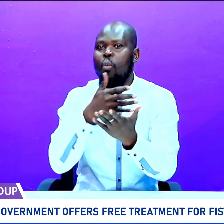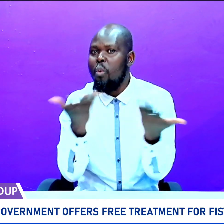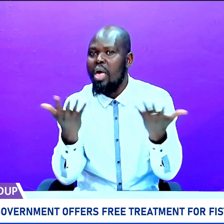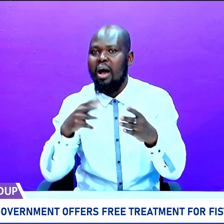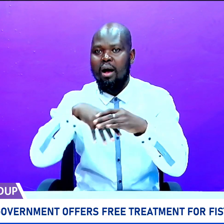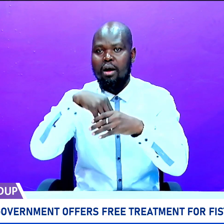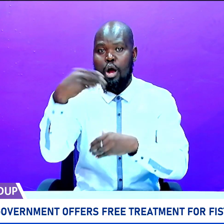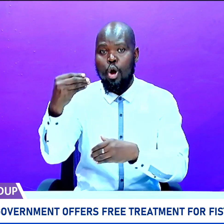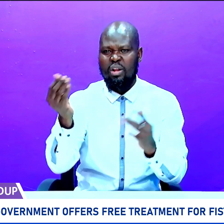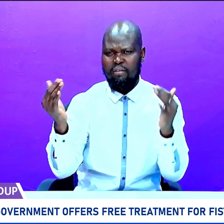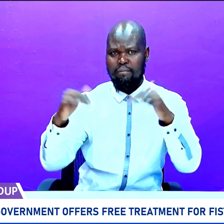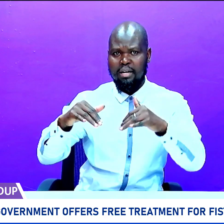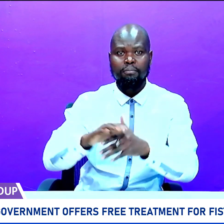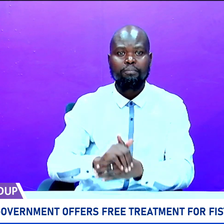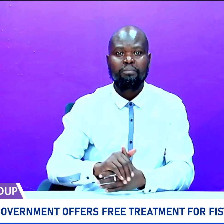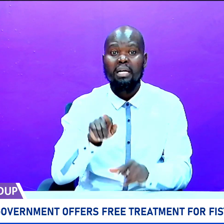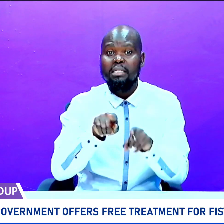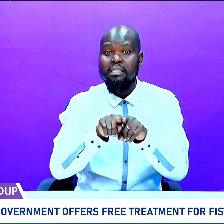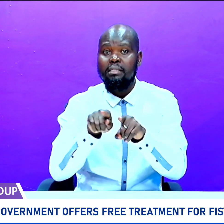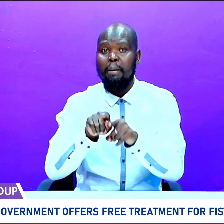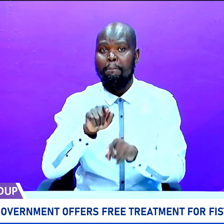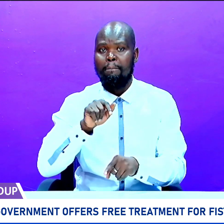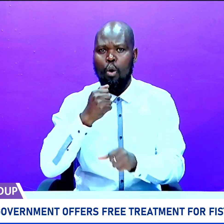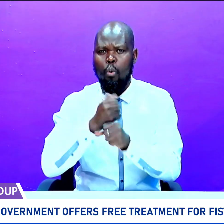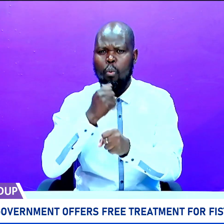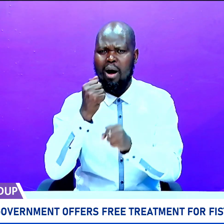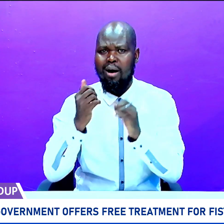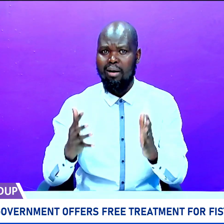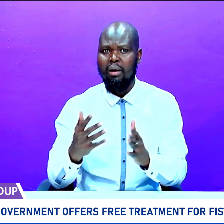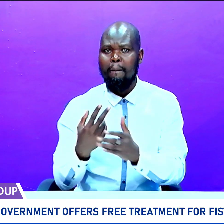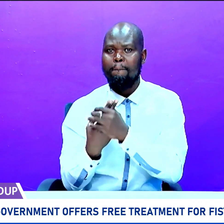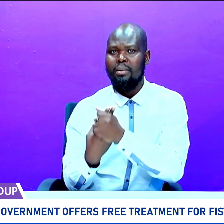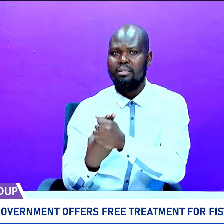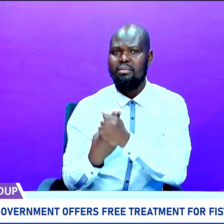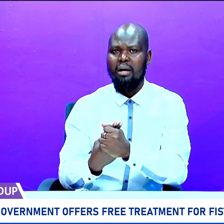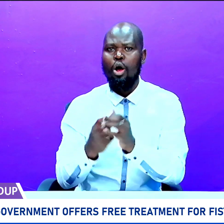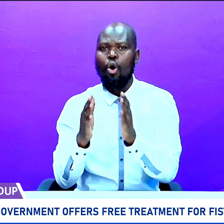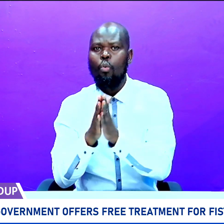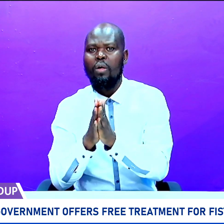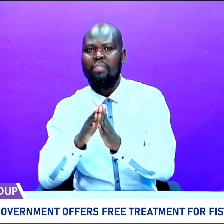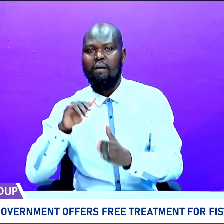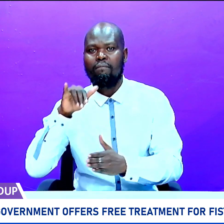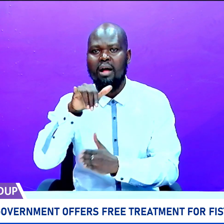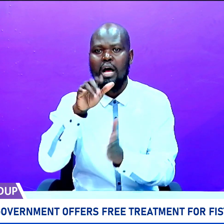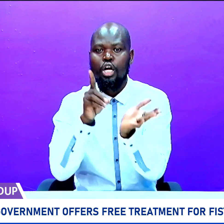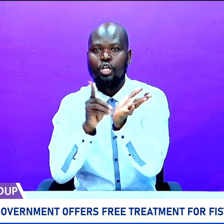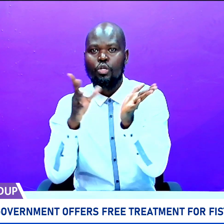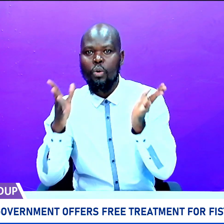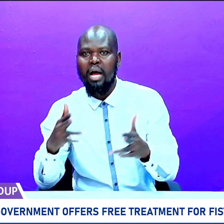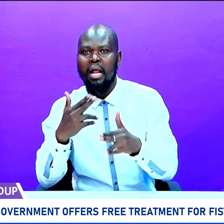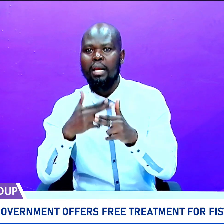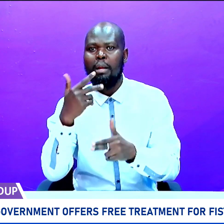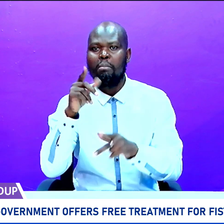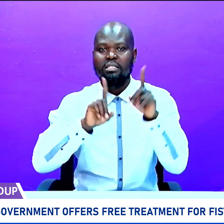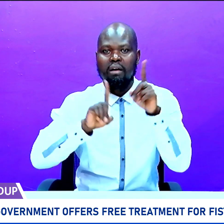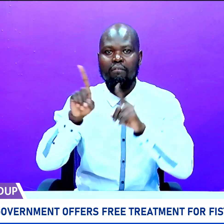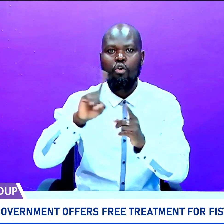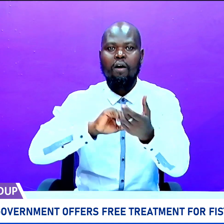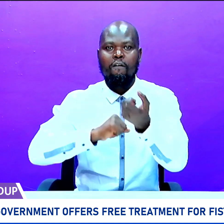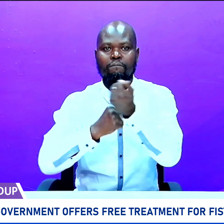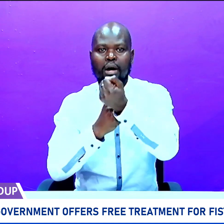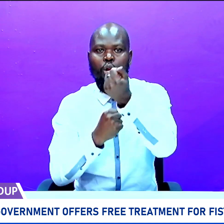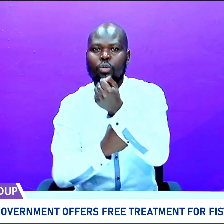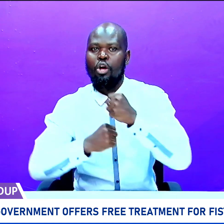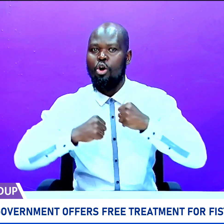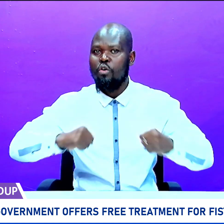targeted outreach and intervention. Working in partnership with Flying Doctors and Safaricom Foundation officials,